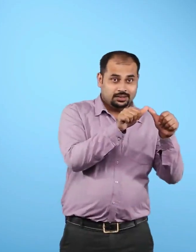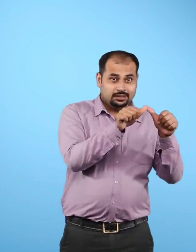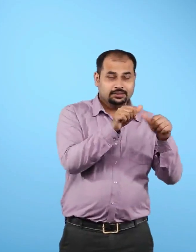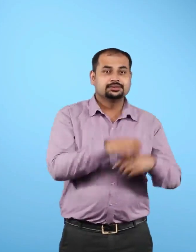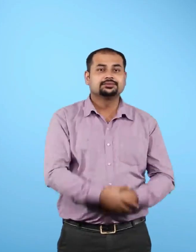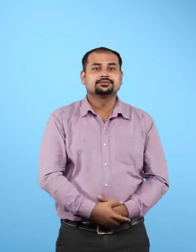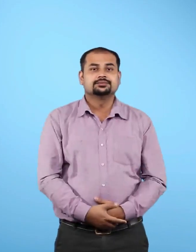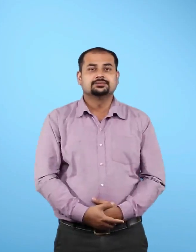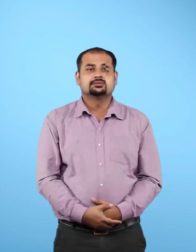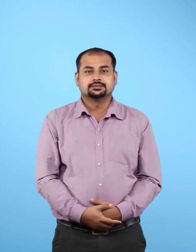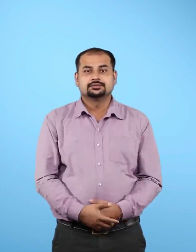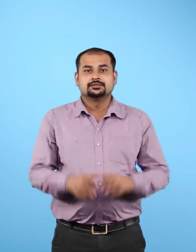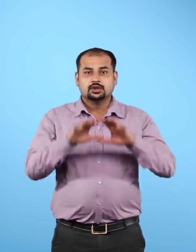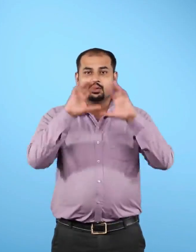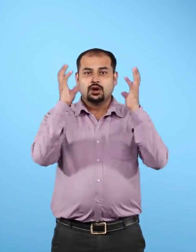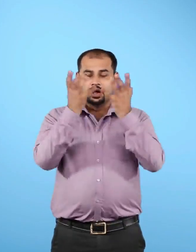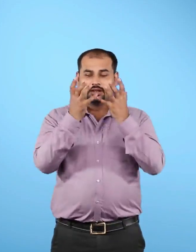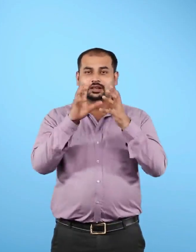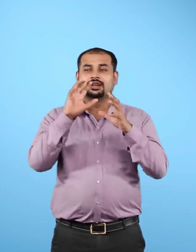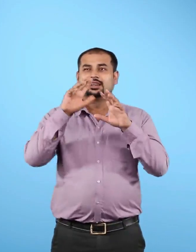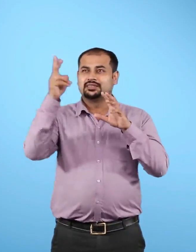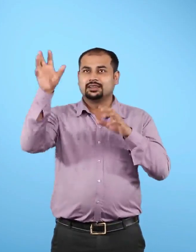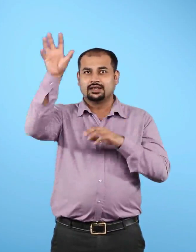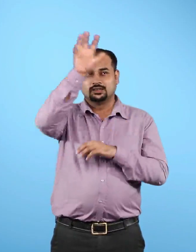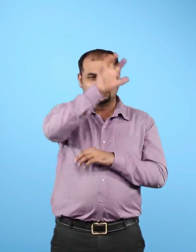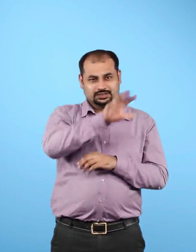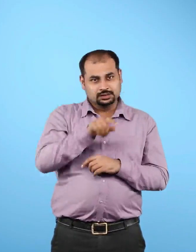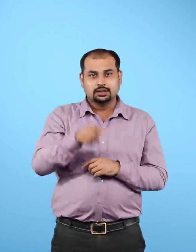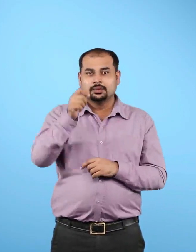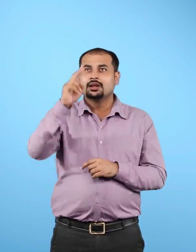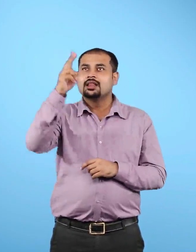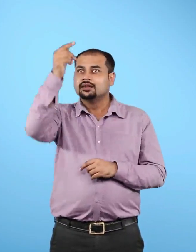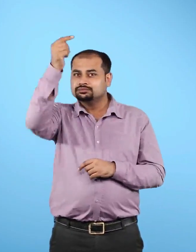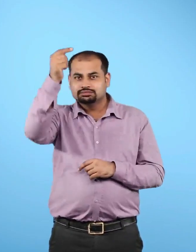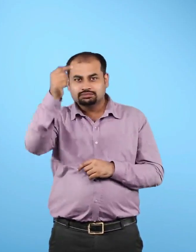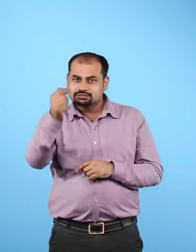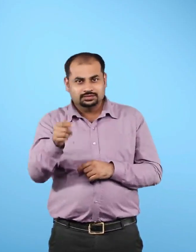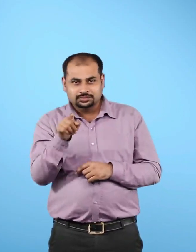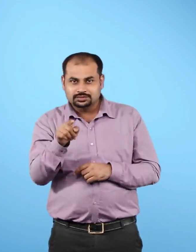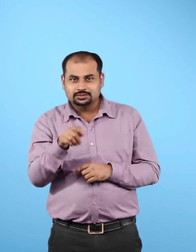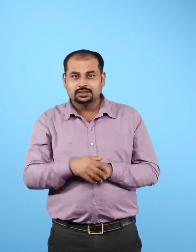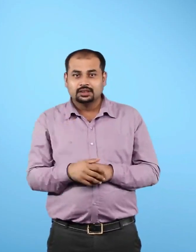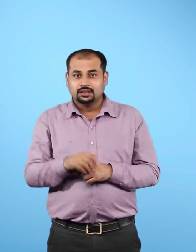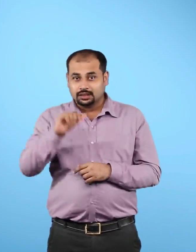A. The money of which country will cost the most in Indian rupees?